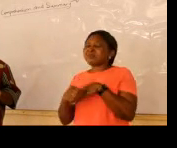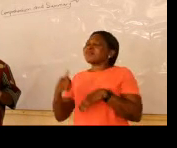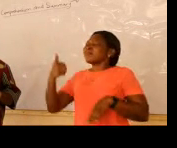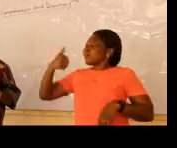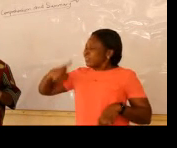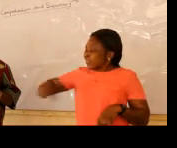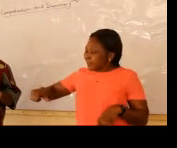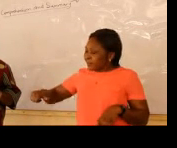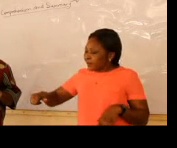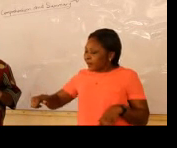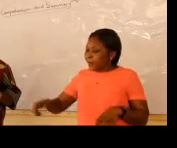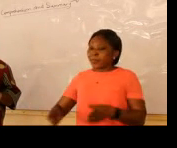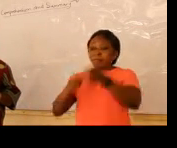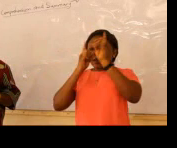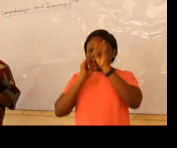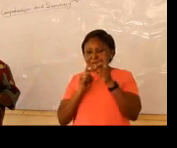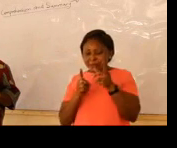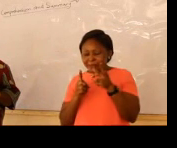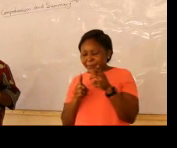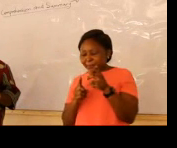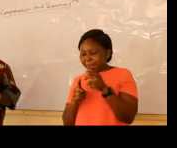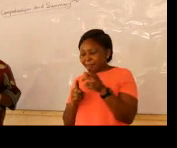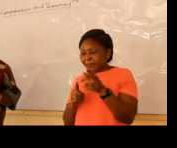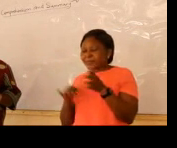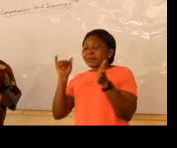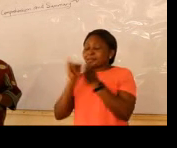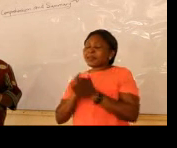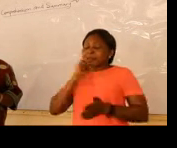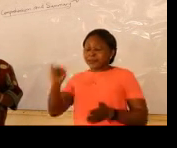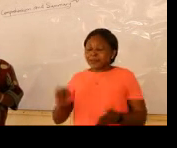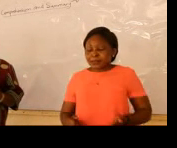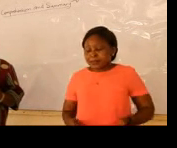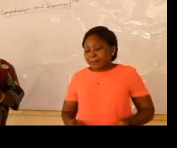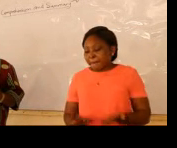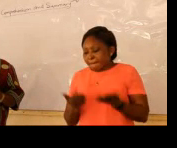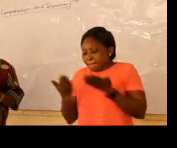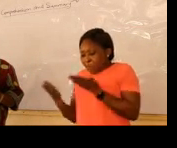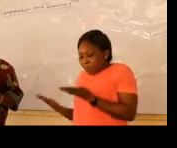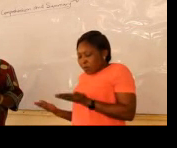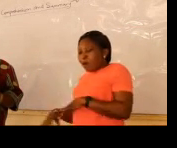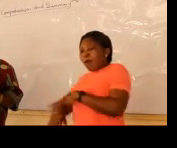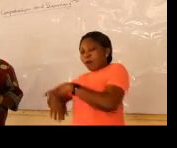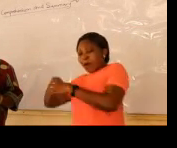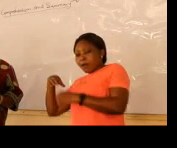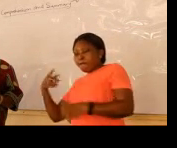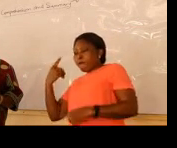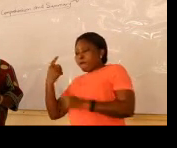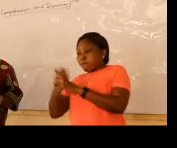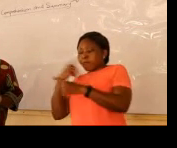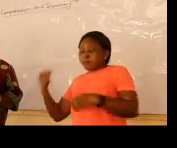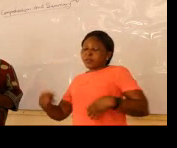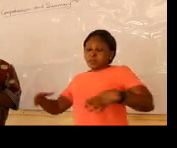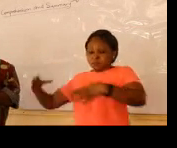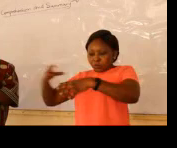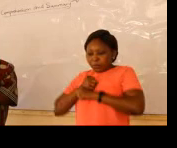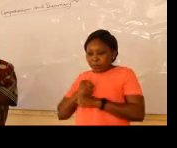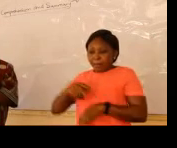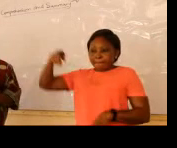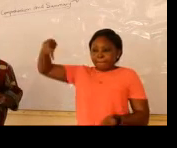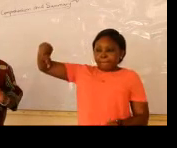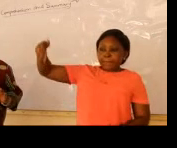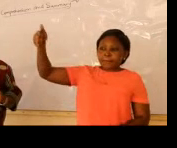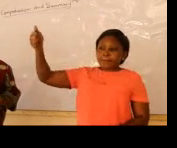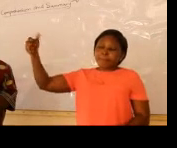Any answer that is mindlessly lifted from the summary passage is